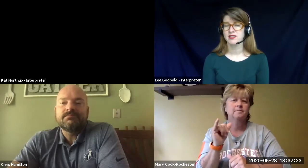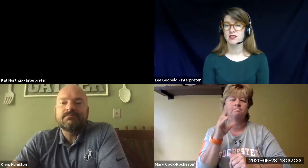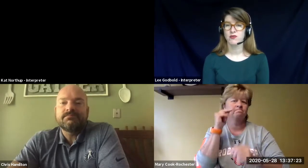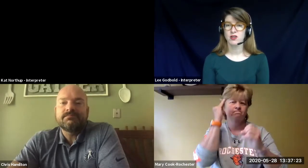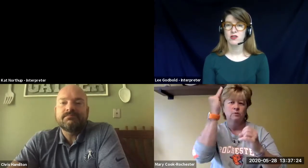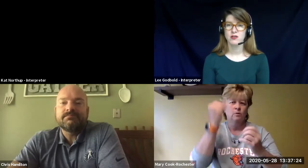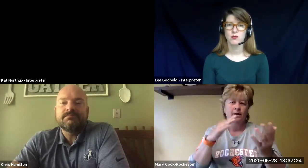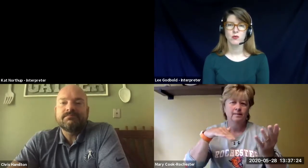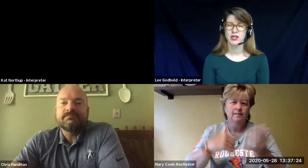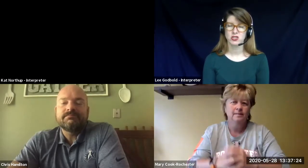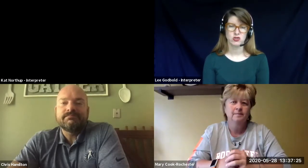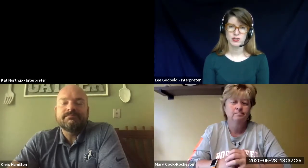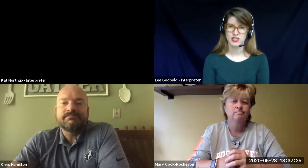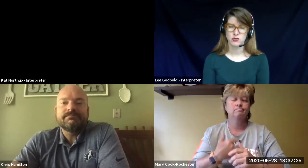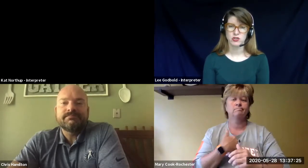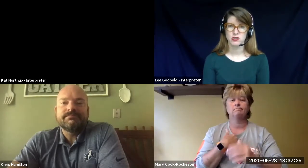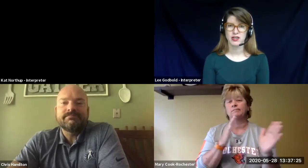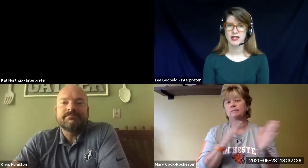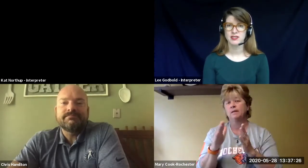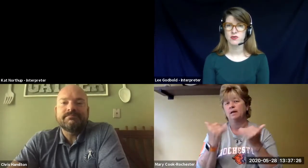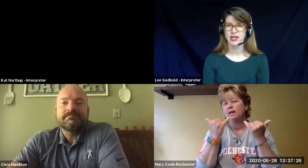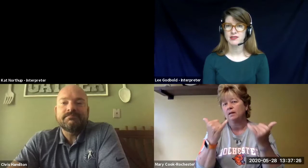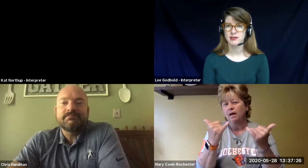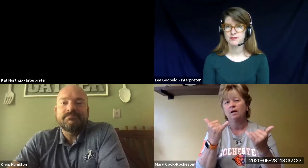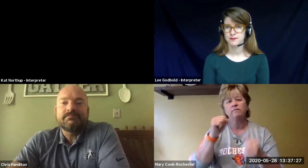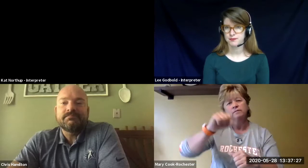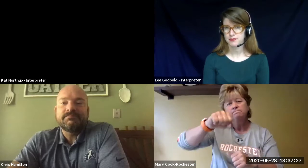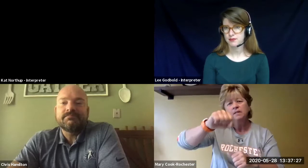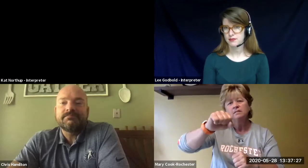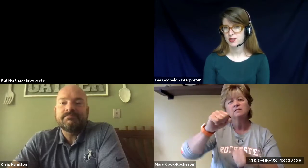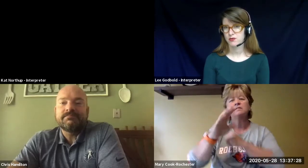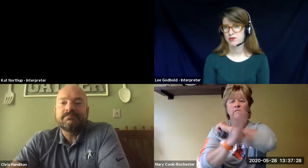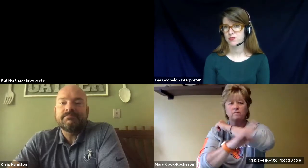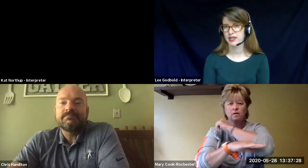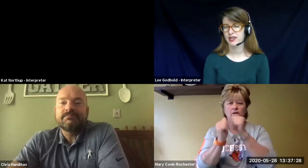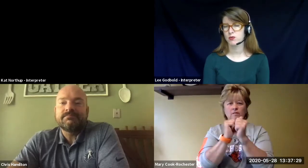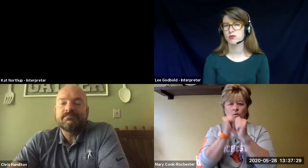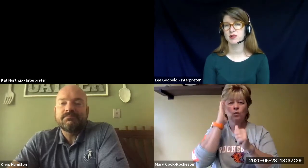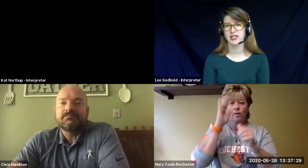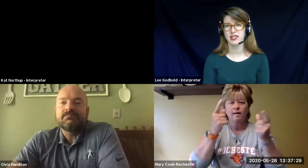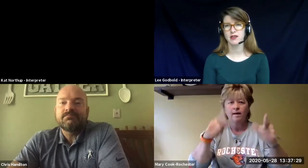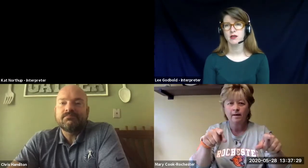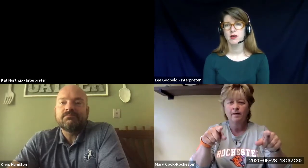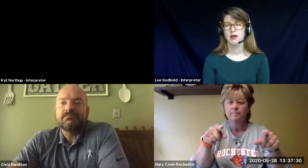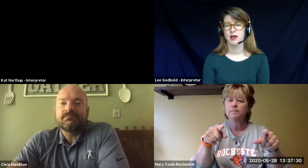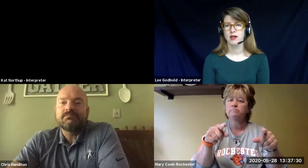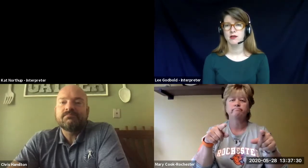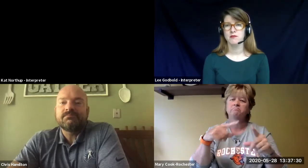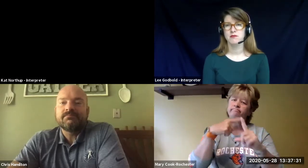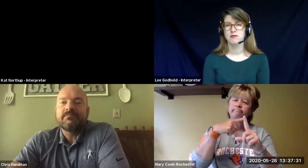in the fall, we're not sure what that's going to look like as of yet. Right now we're planning